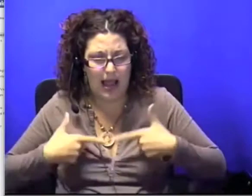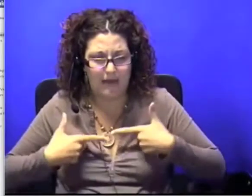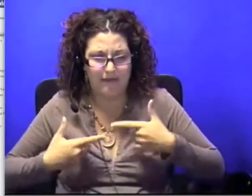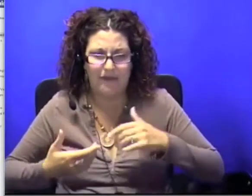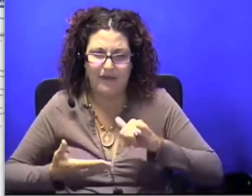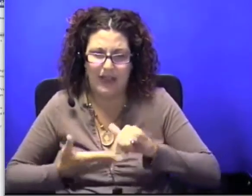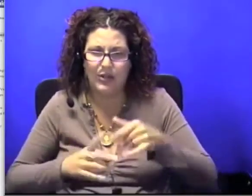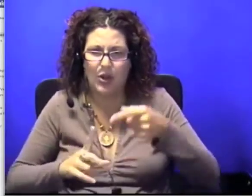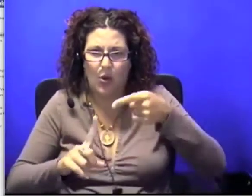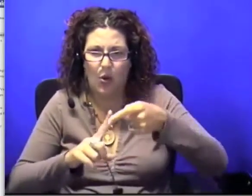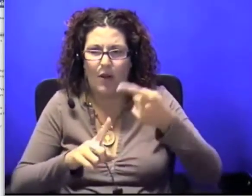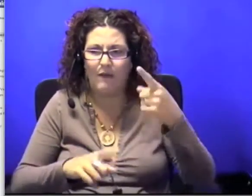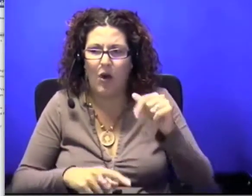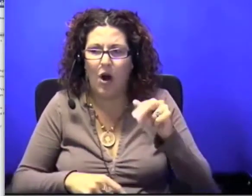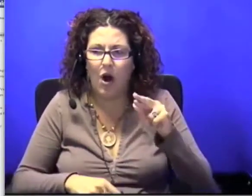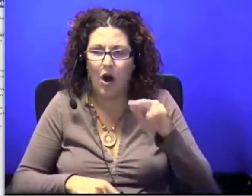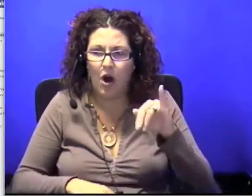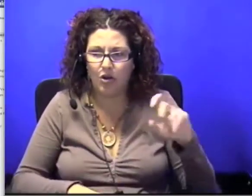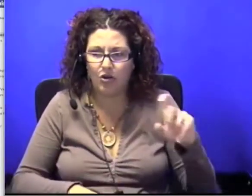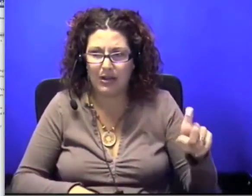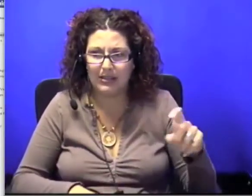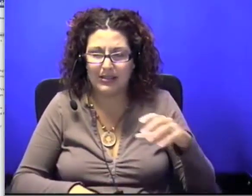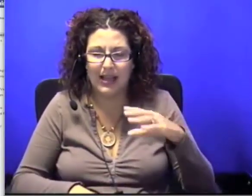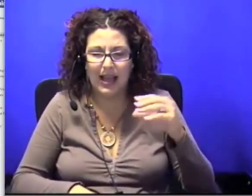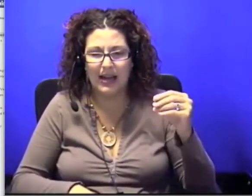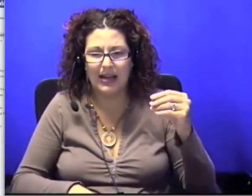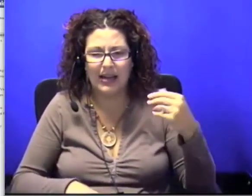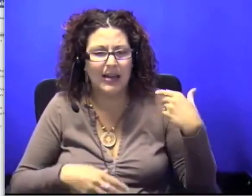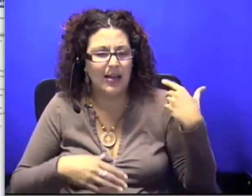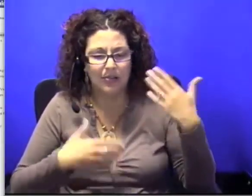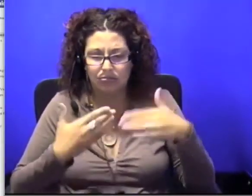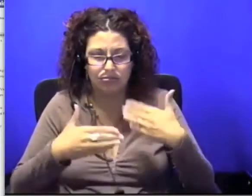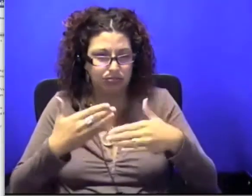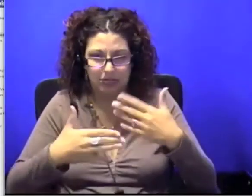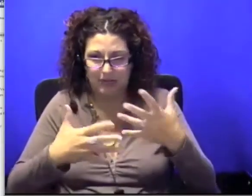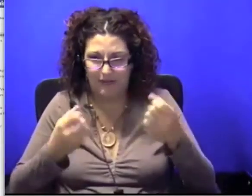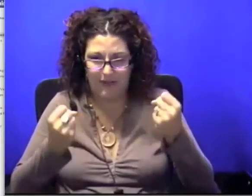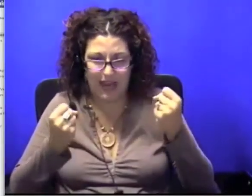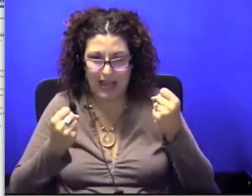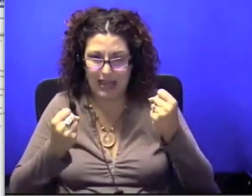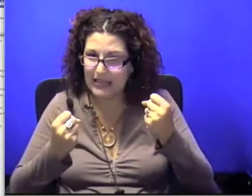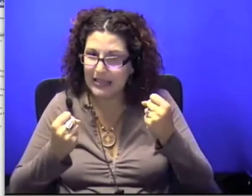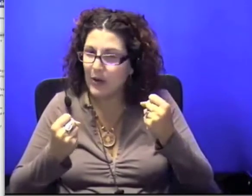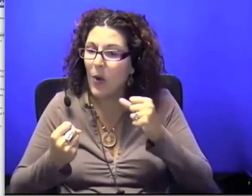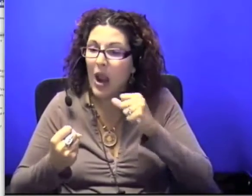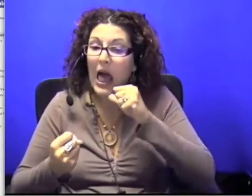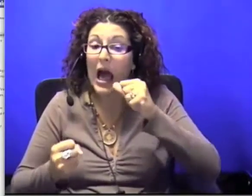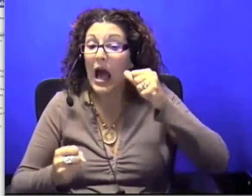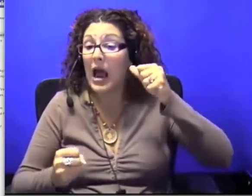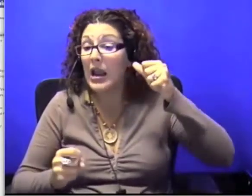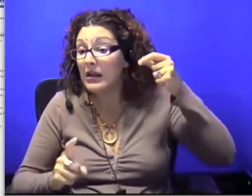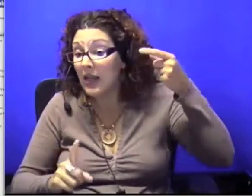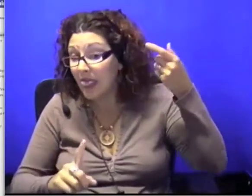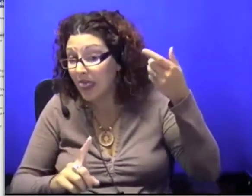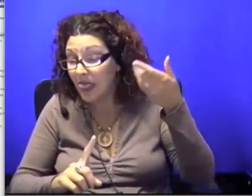what our goal is for RX, and it's rapidly taking place. Not there yet, frankly, but